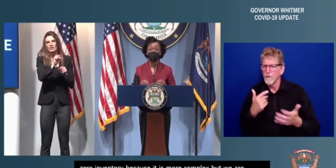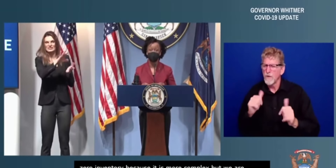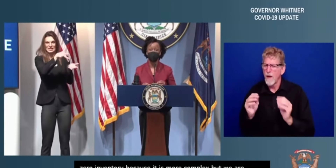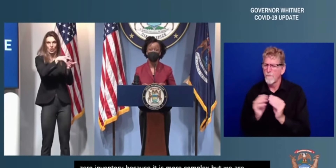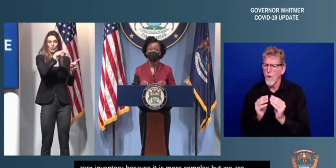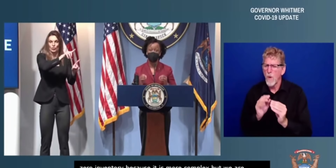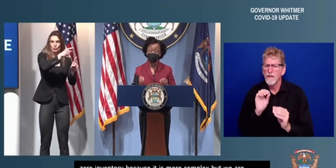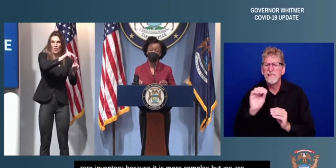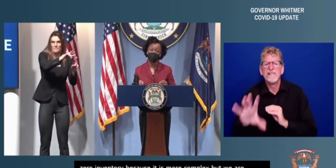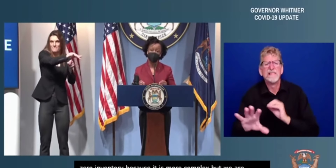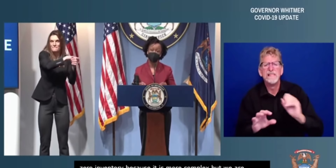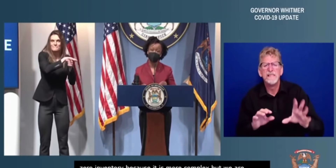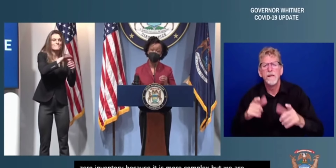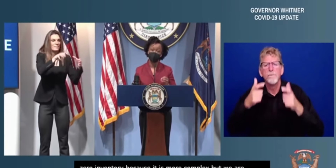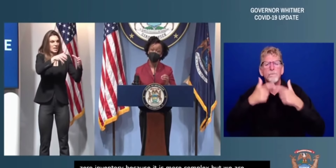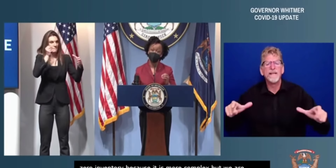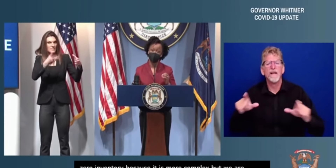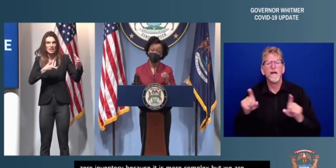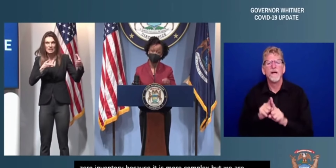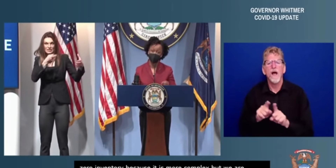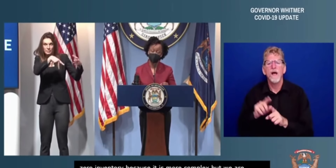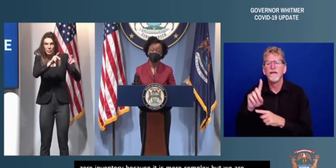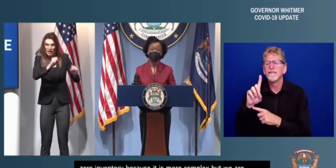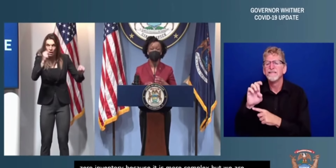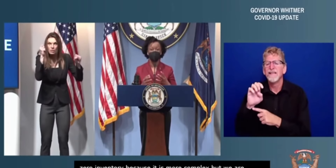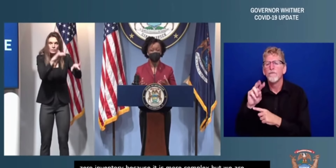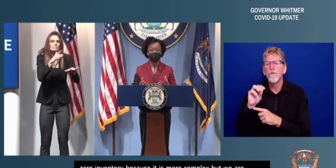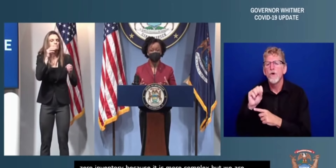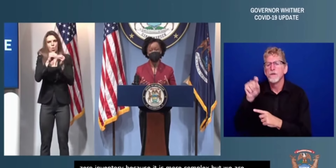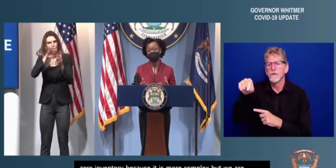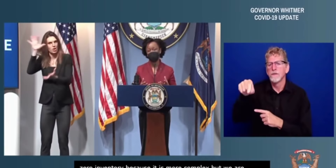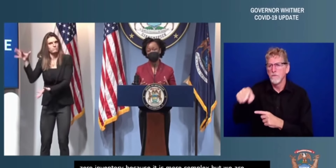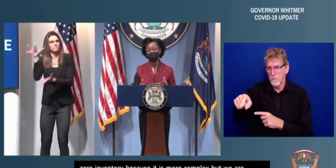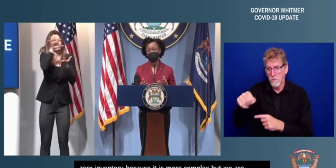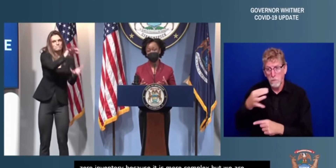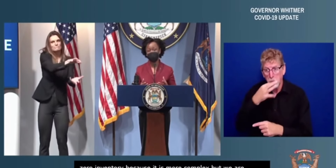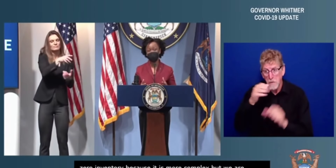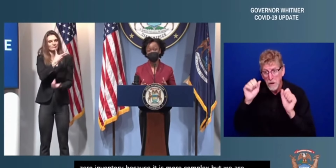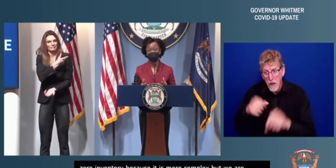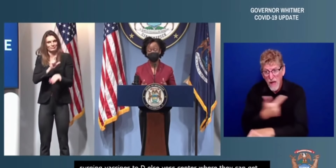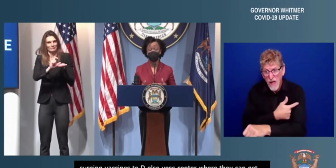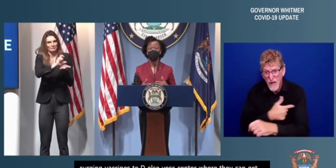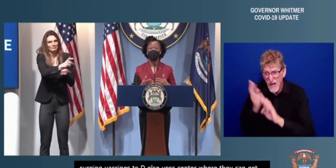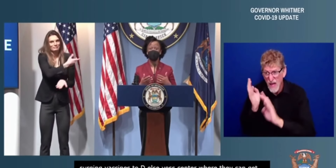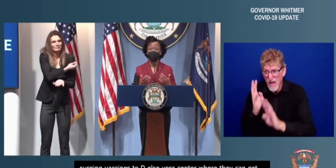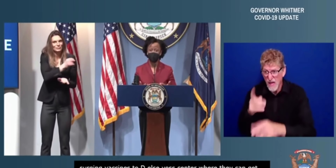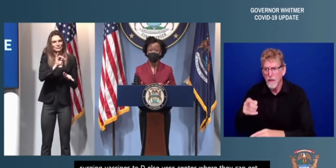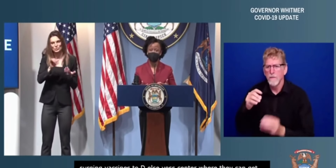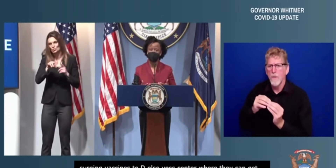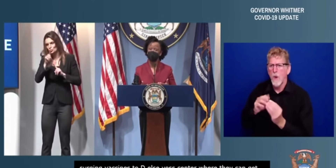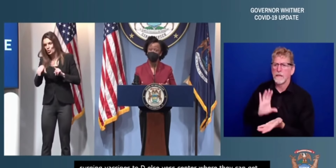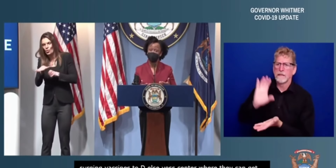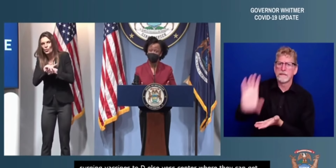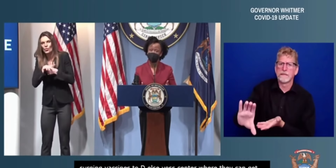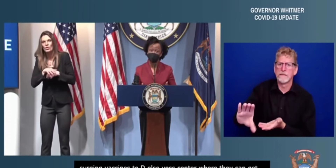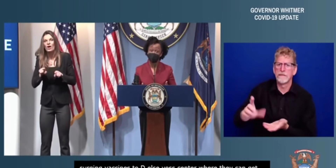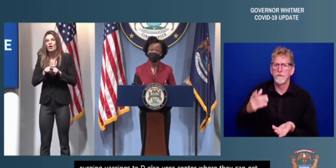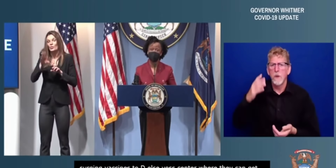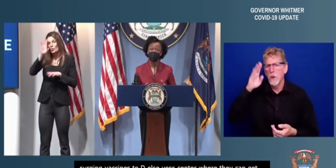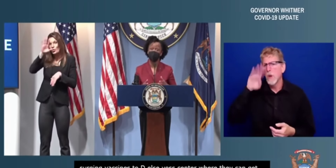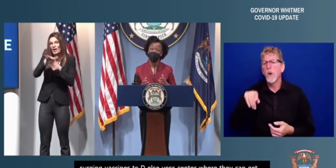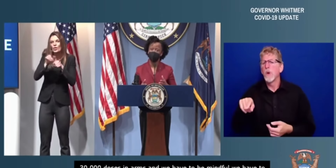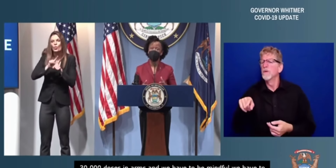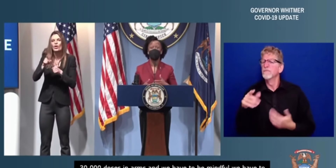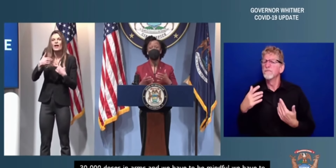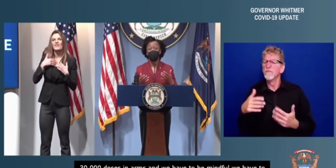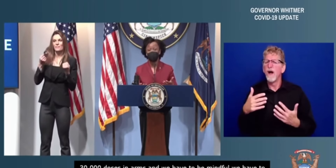So we're making sure that we're giving vaccines to those who can move quickly. We also have to be mindful that we have to address those high SVI